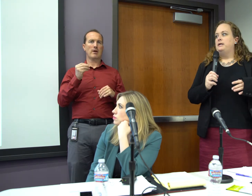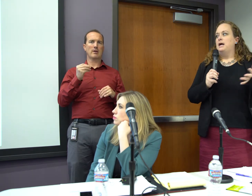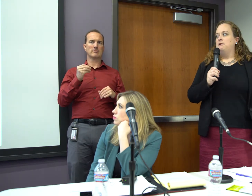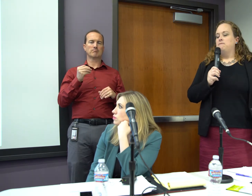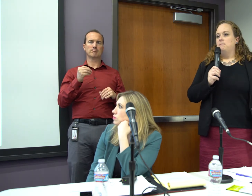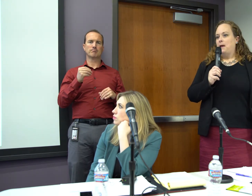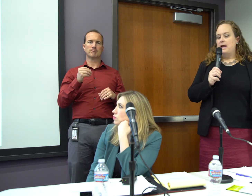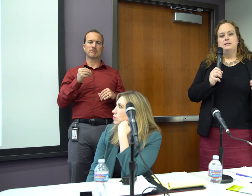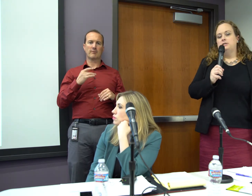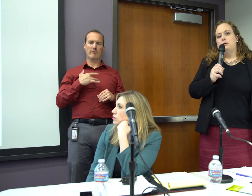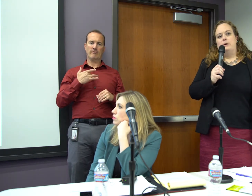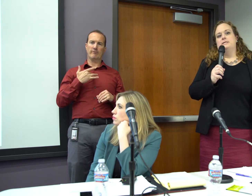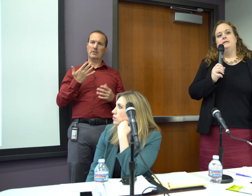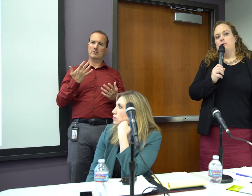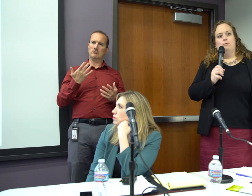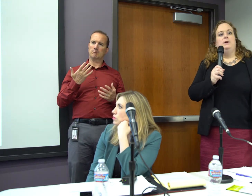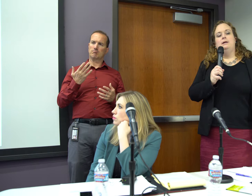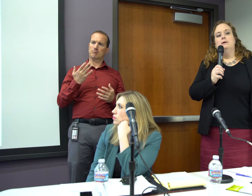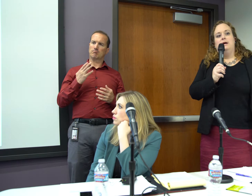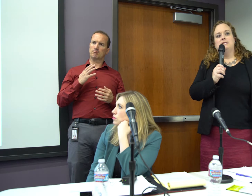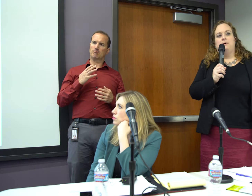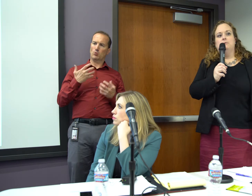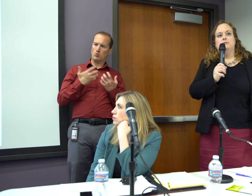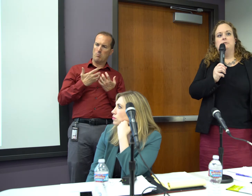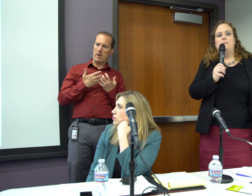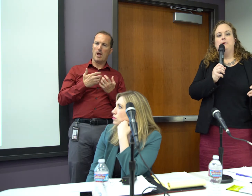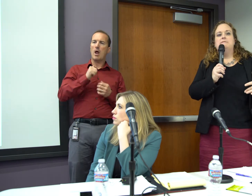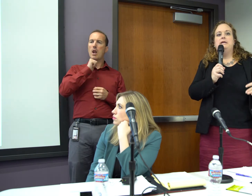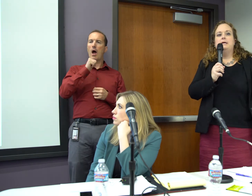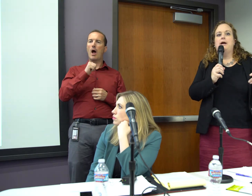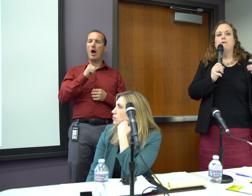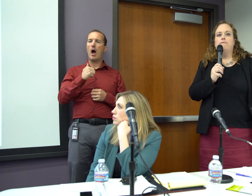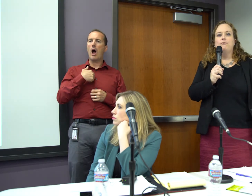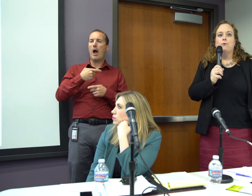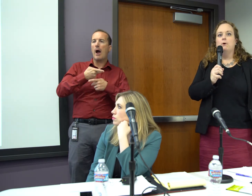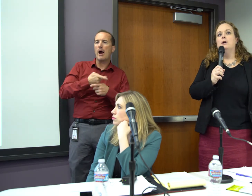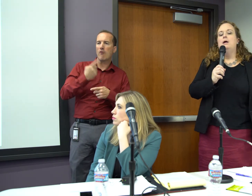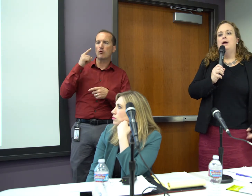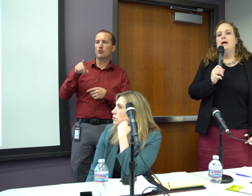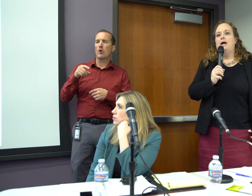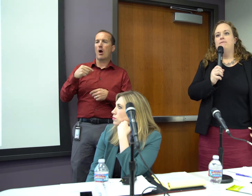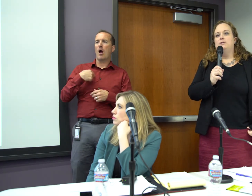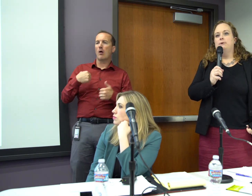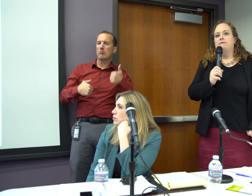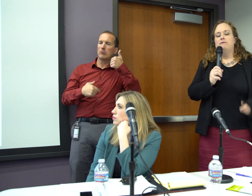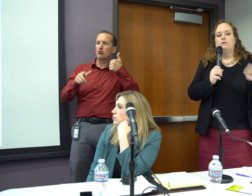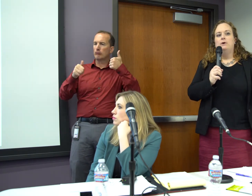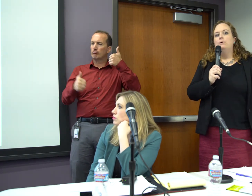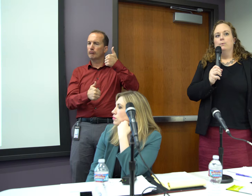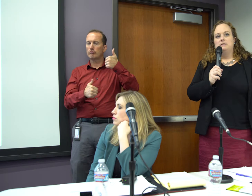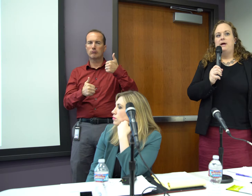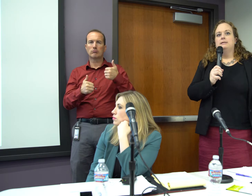be treated kind of as just a resident and a roommate, as opposed to somebody who's being cared for and have a degree of